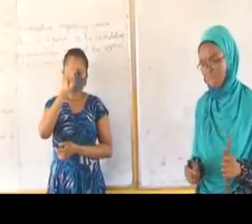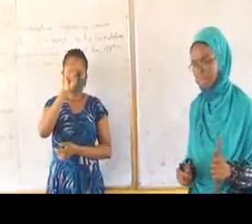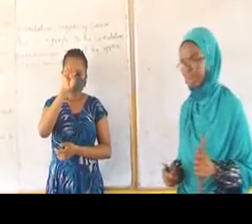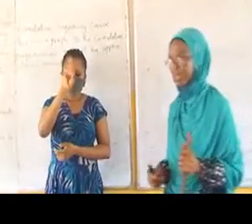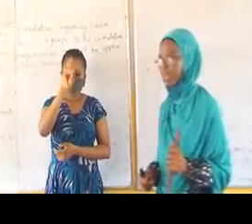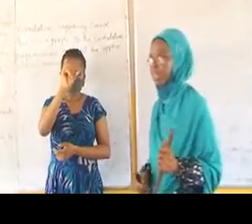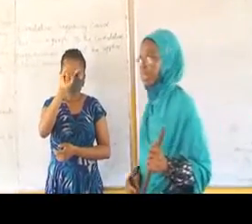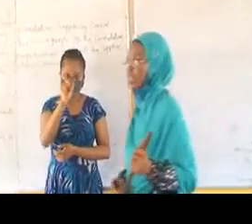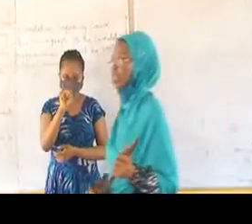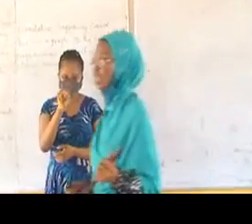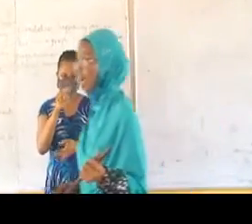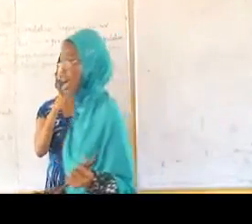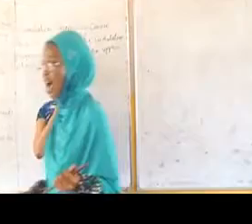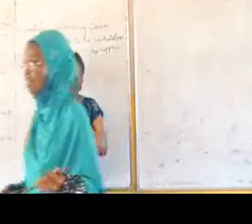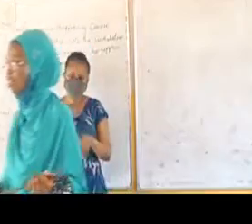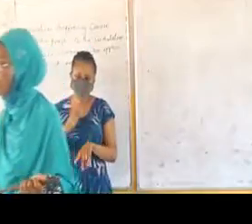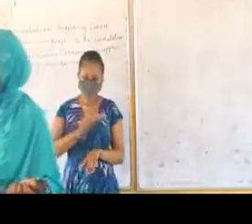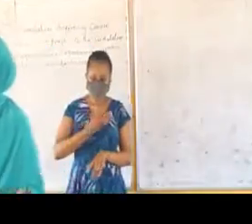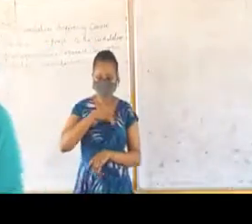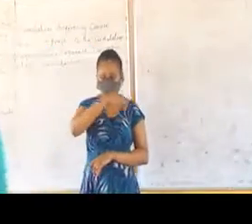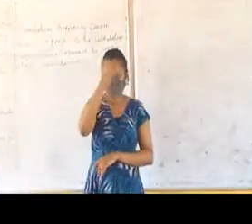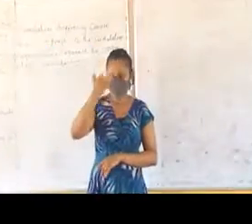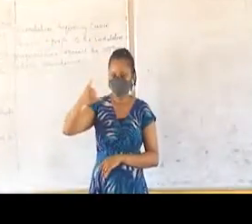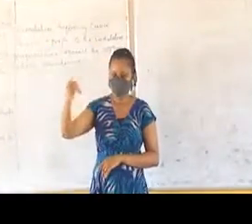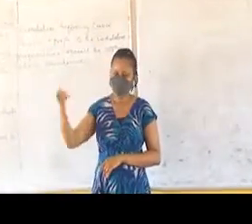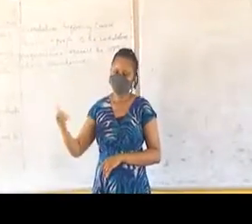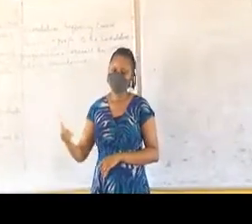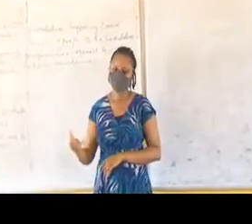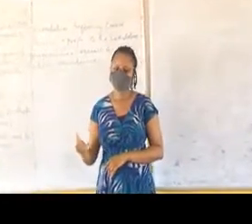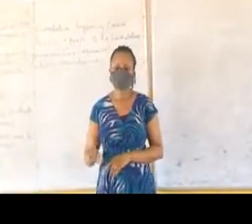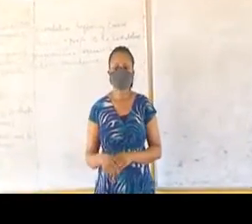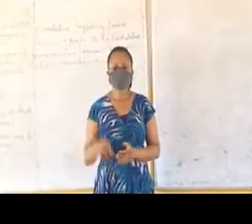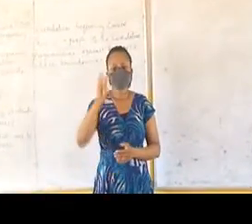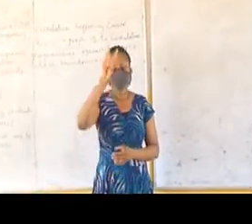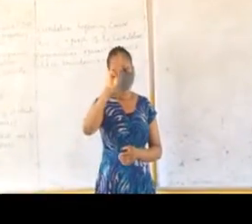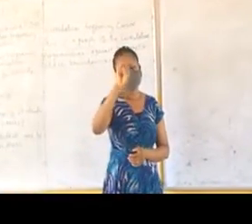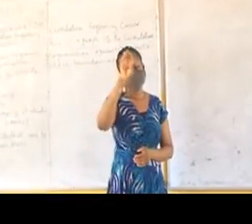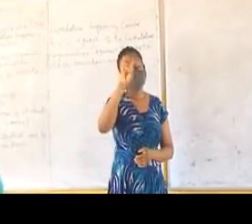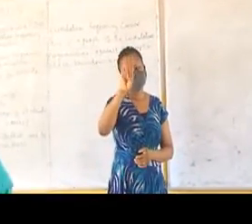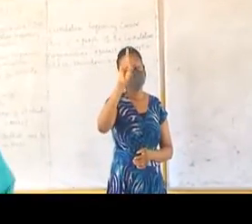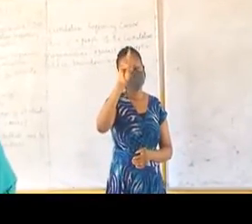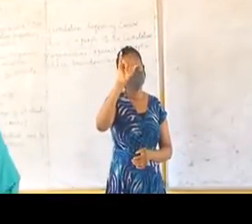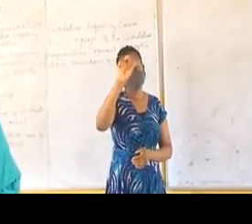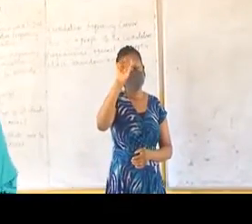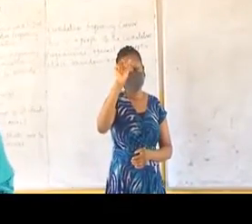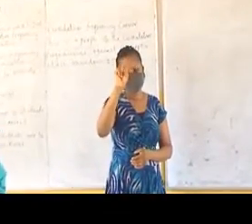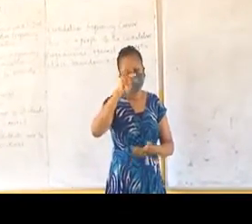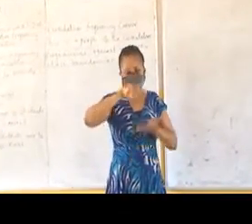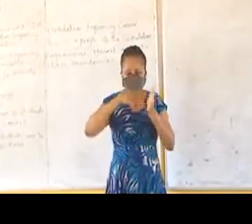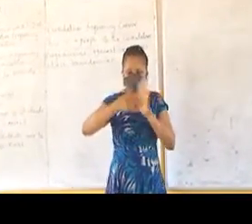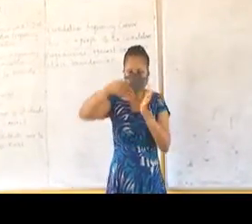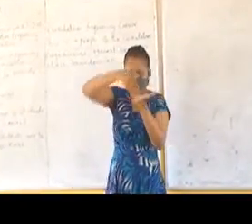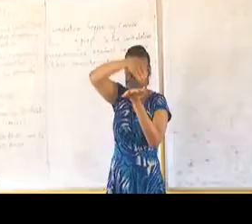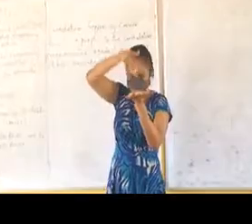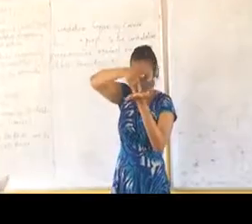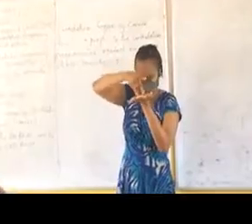the median? The median, as the name implies, means the middle mark.